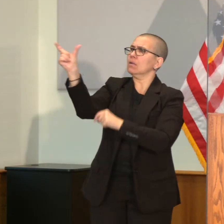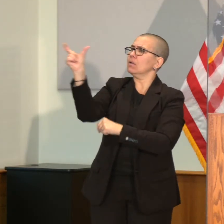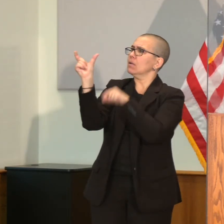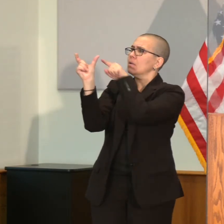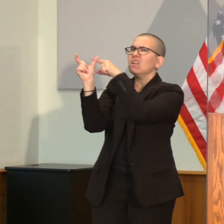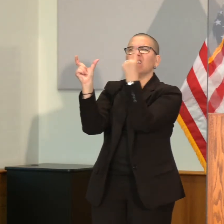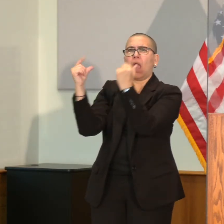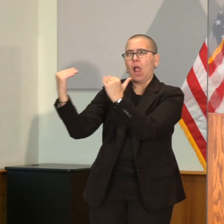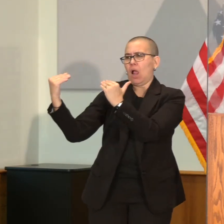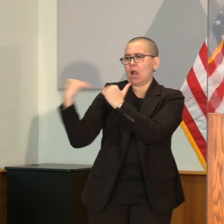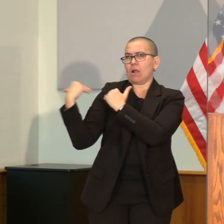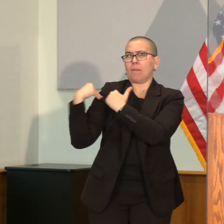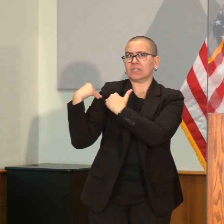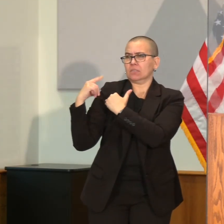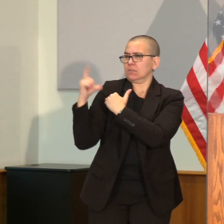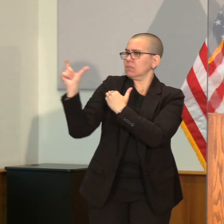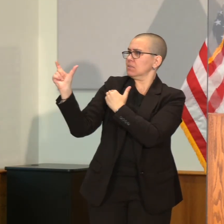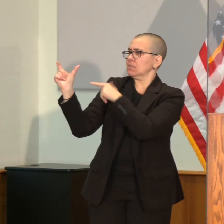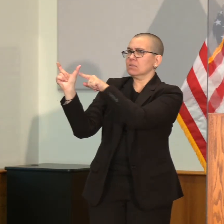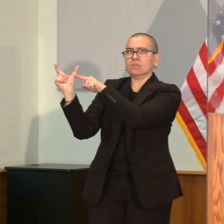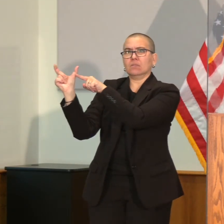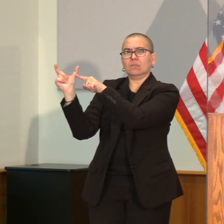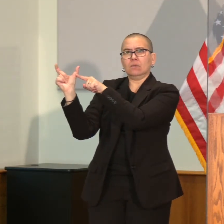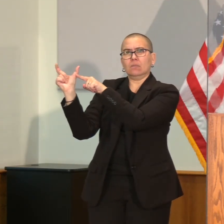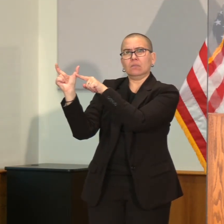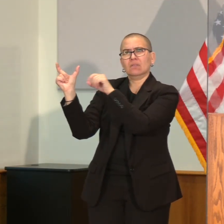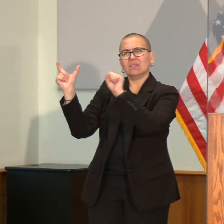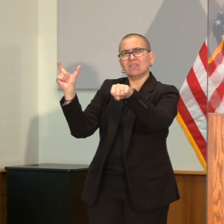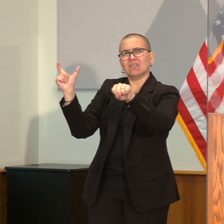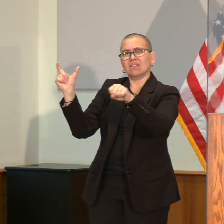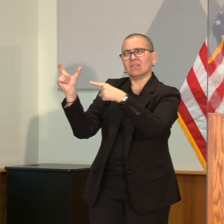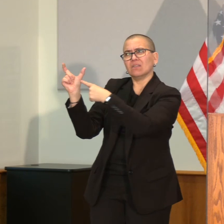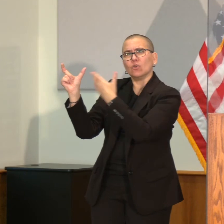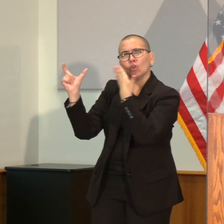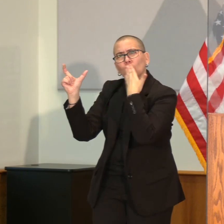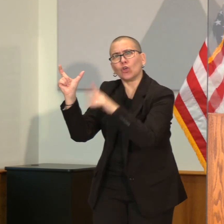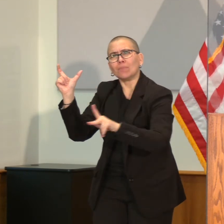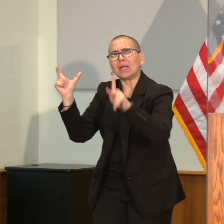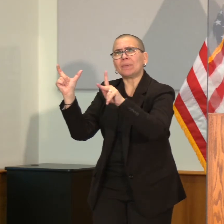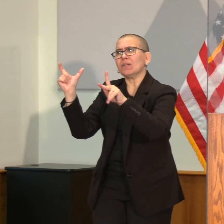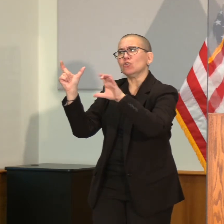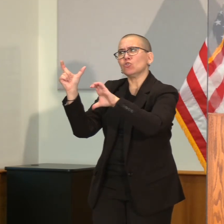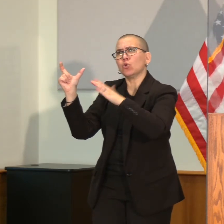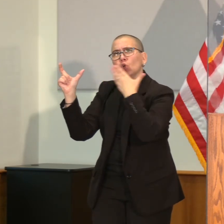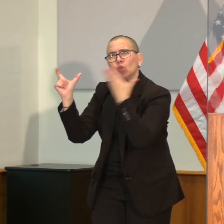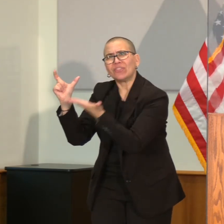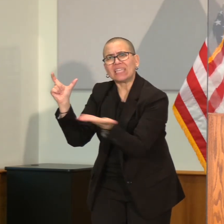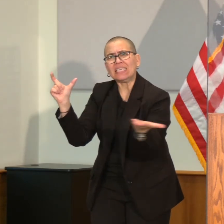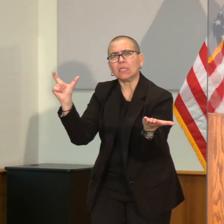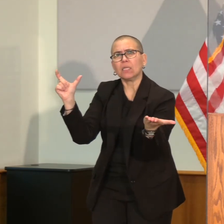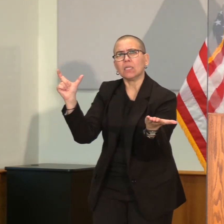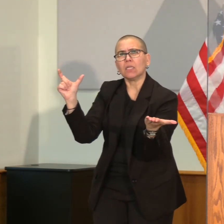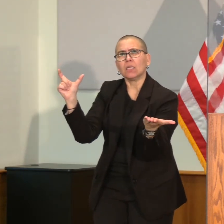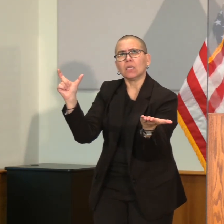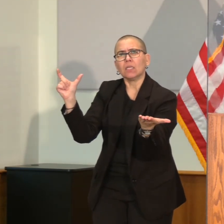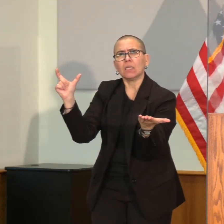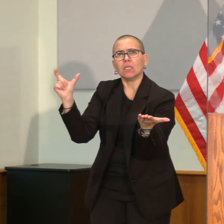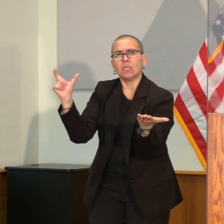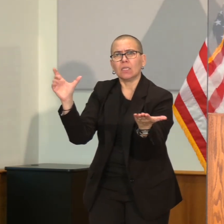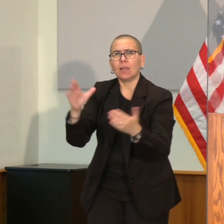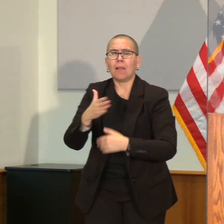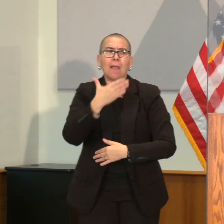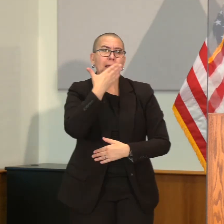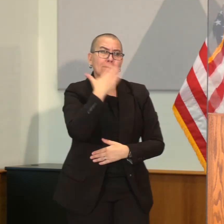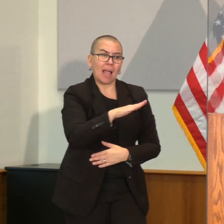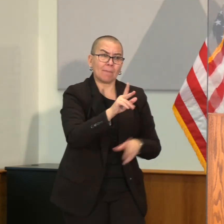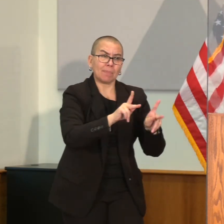that good people do good things and bad people do bad things. And where I think that